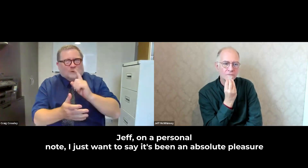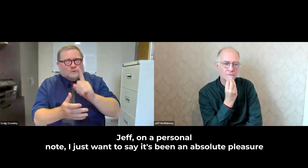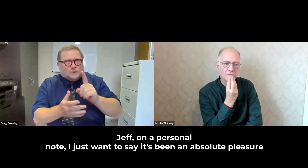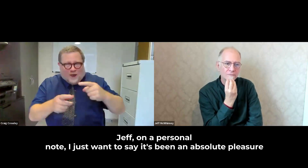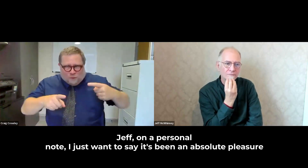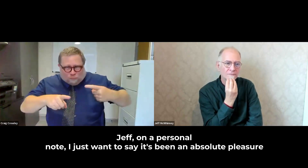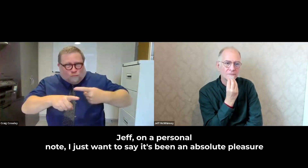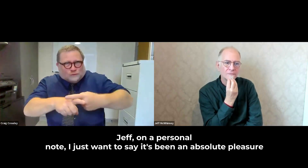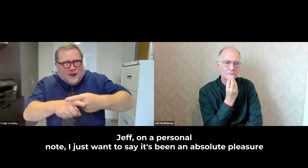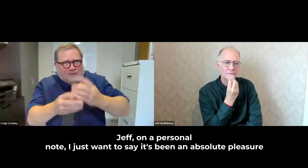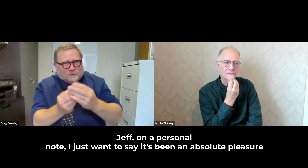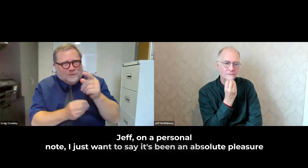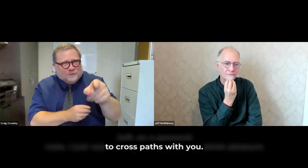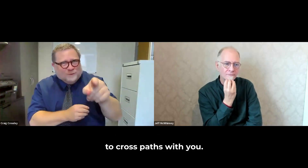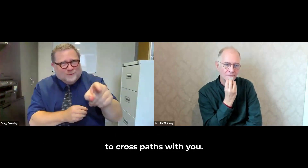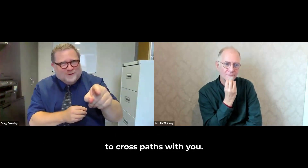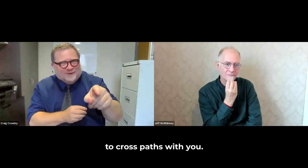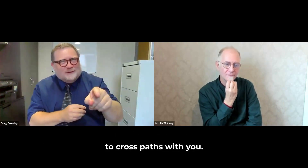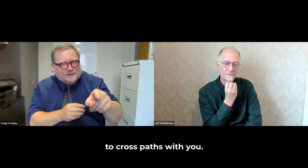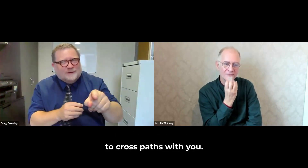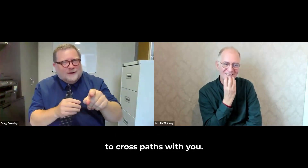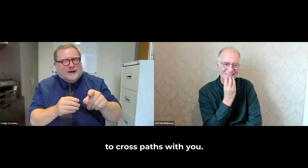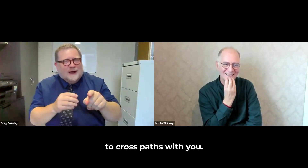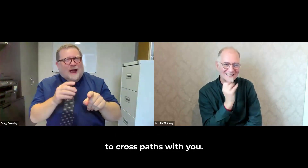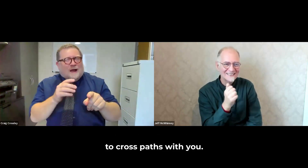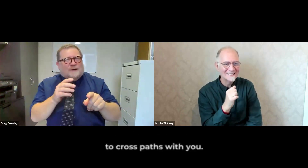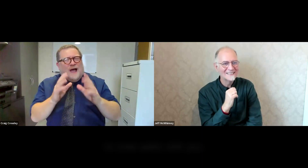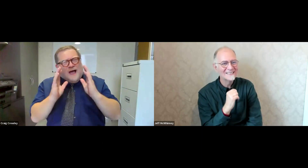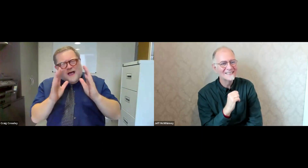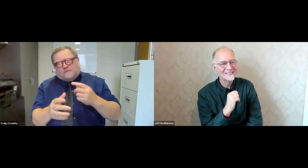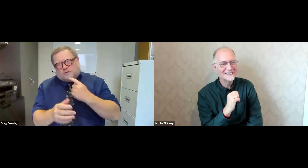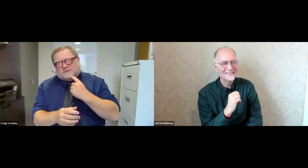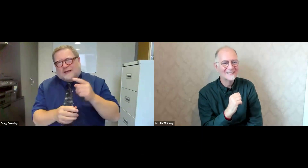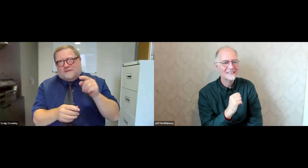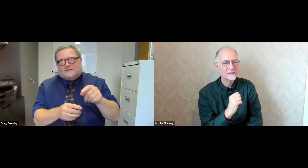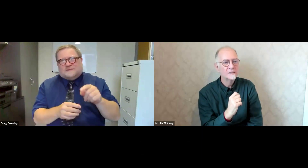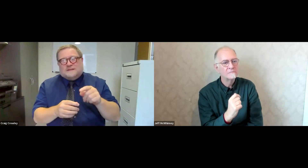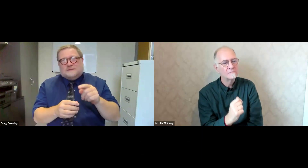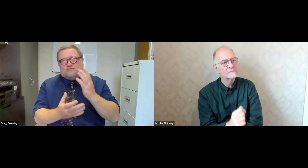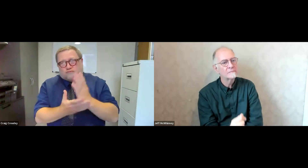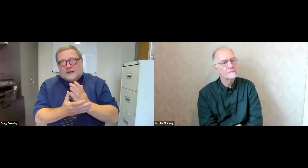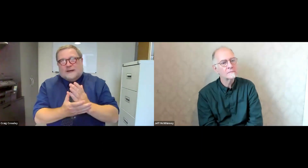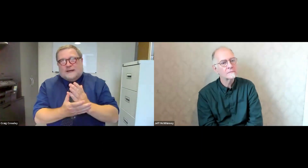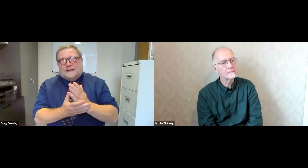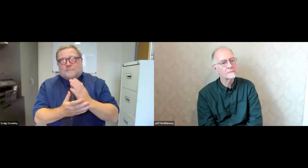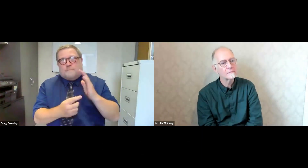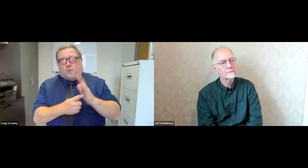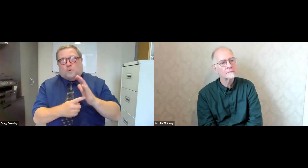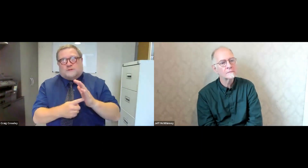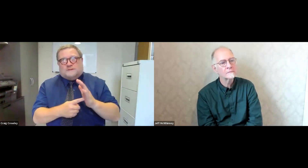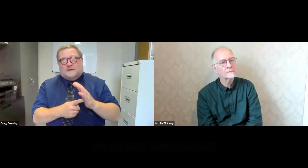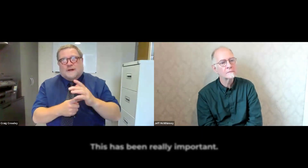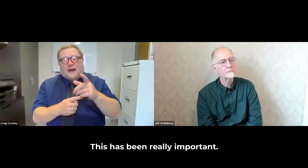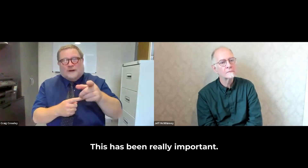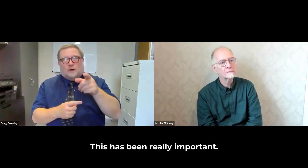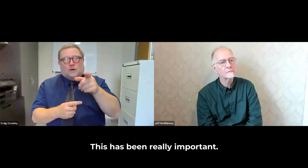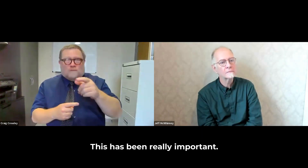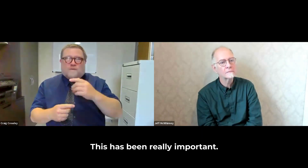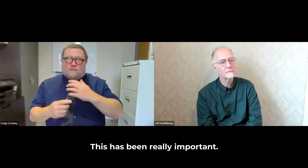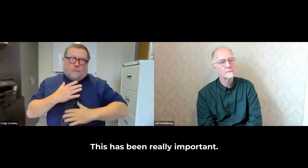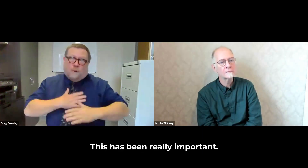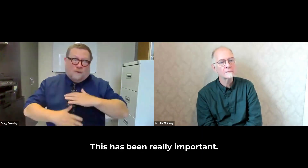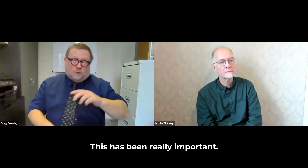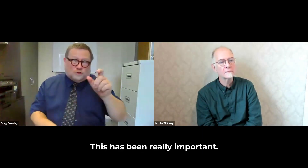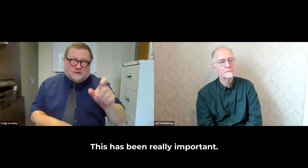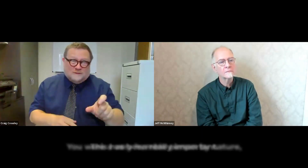it's been an absolute pleasure to cross paths with you. I mean, this has